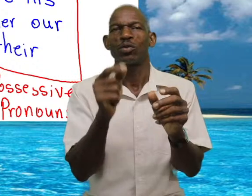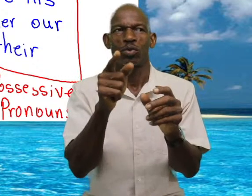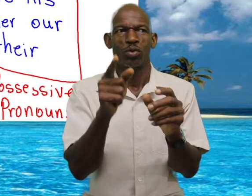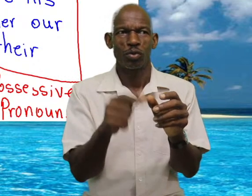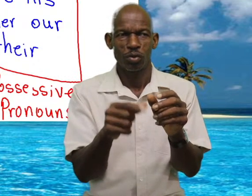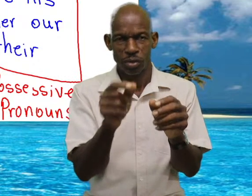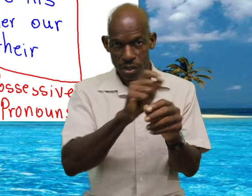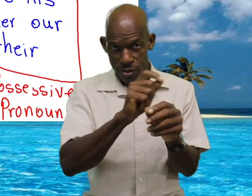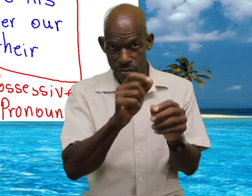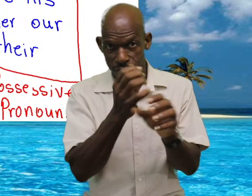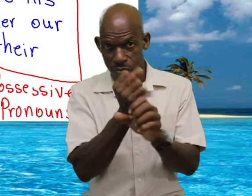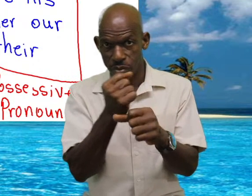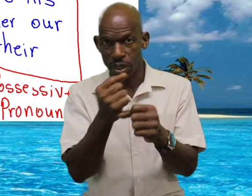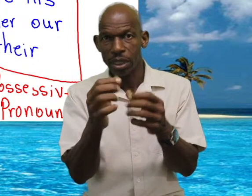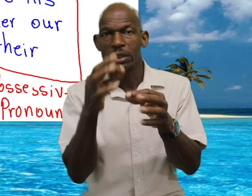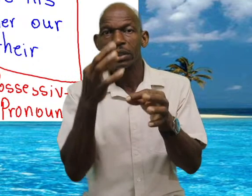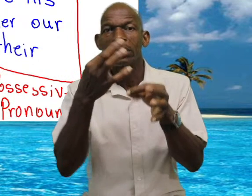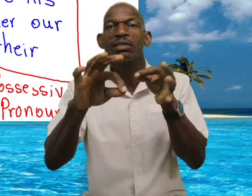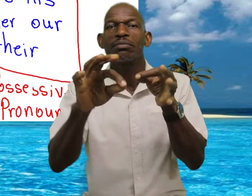wrote here.